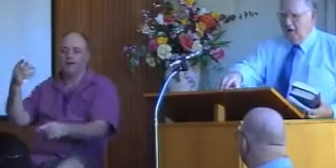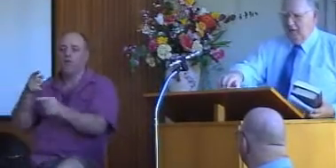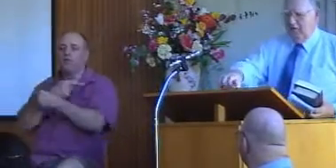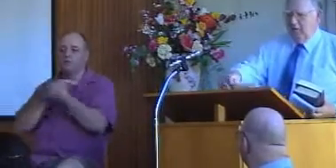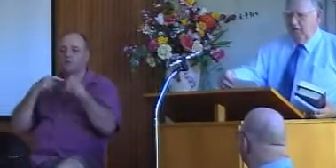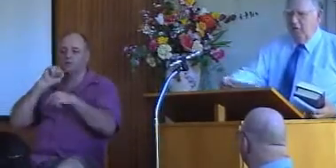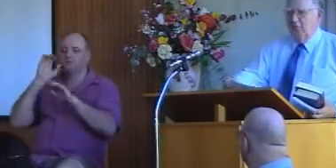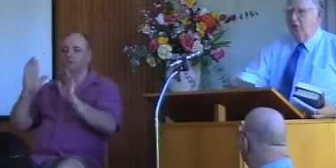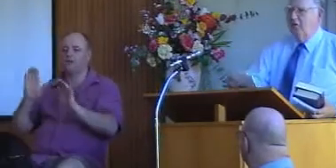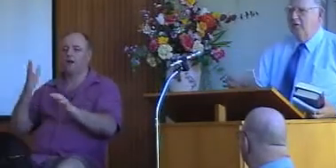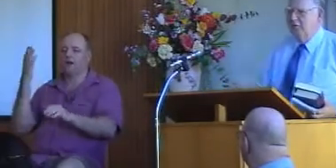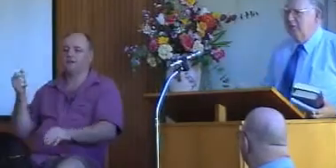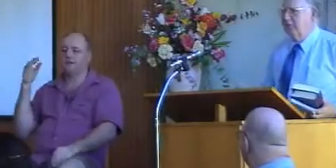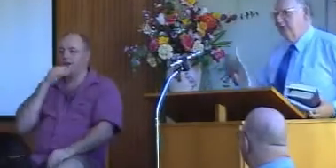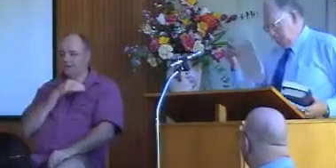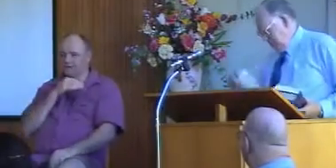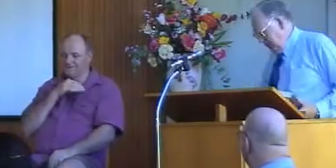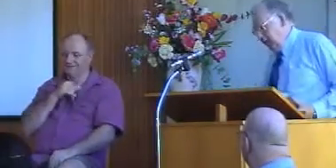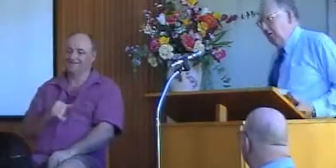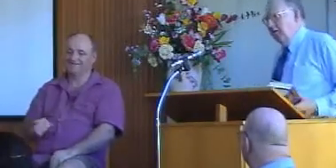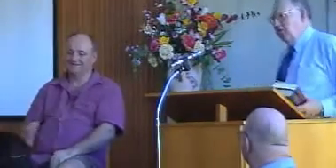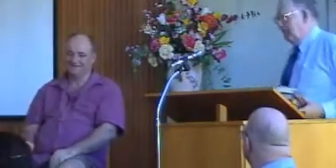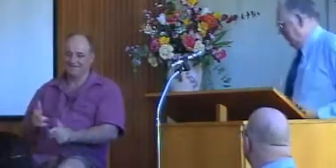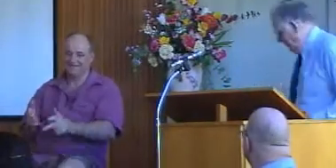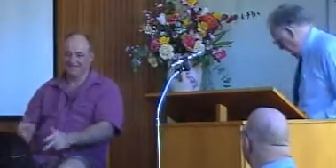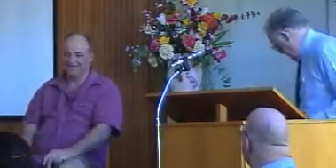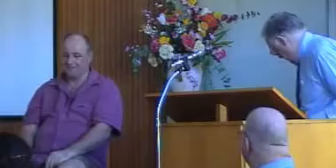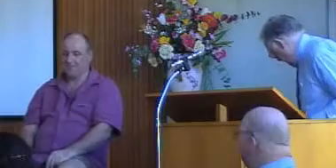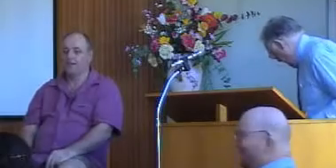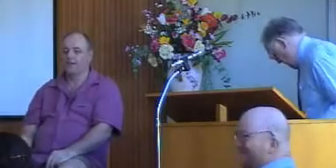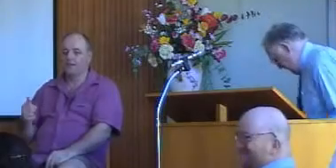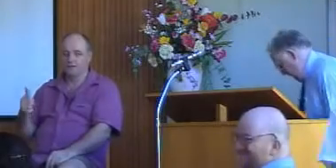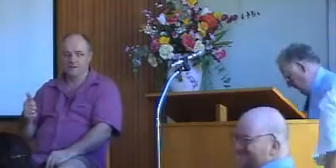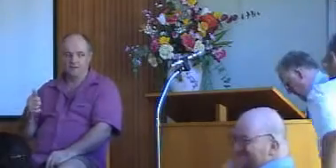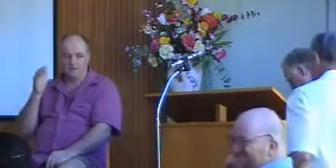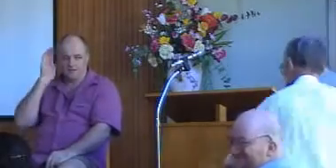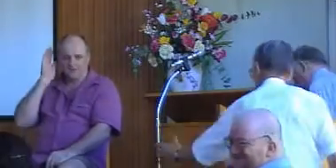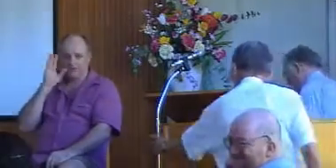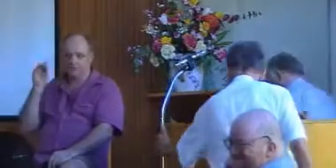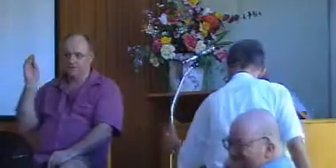feel free. We look forward to hearing and seeing.